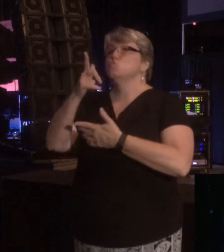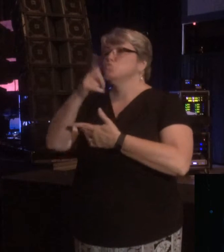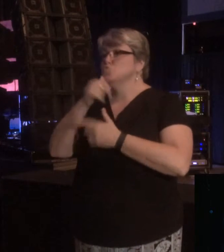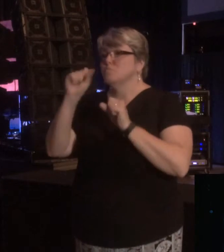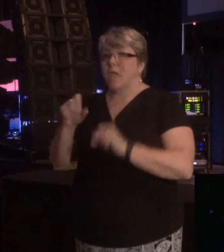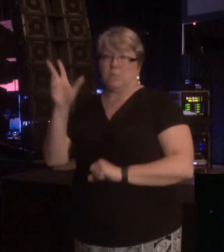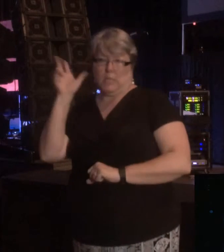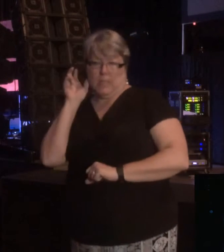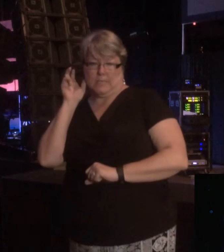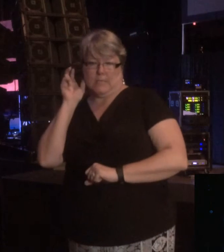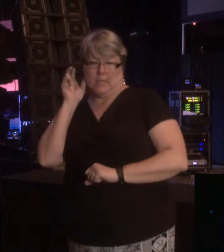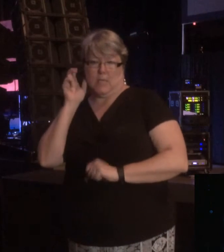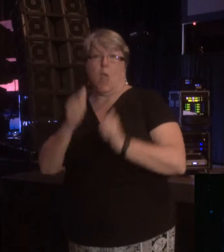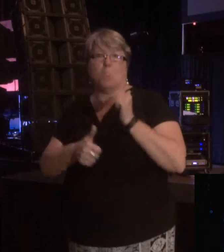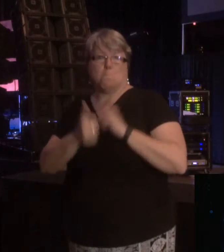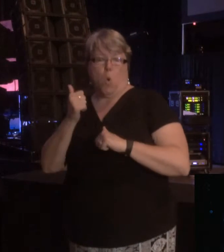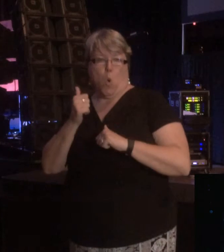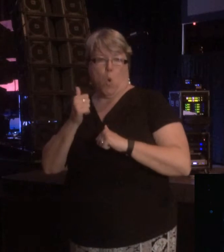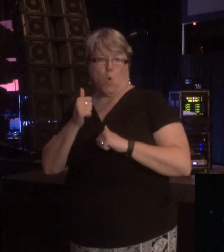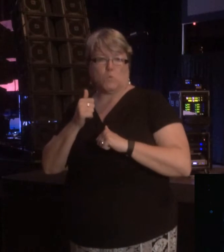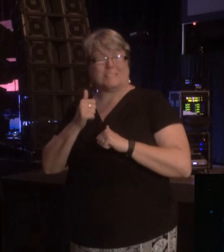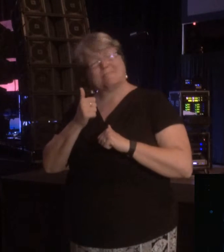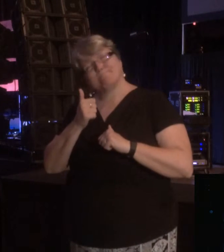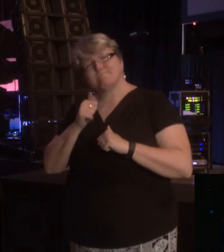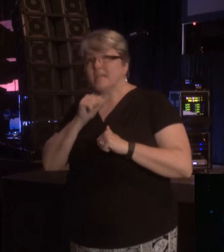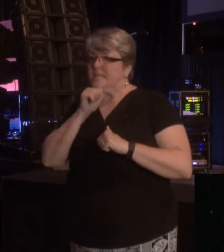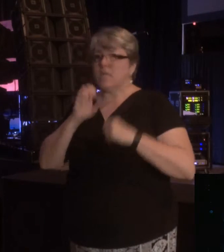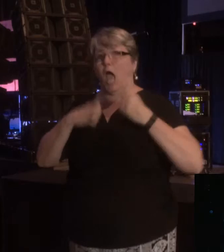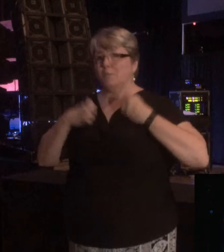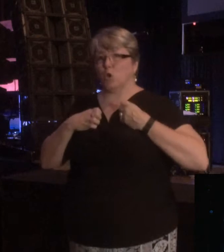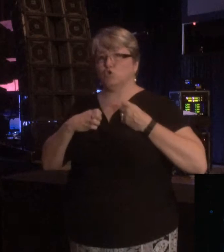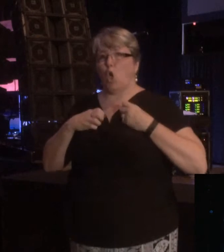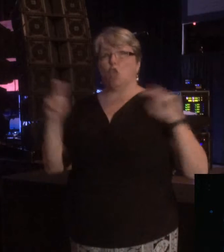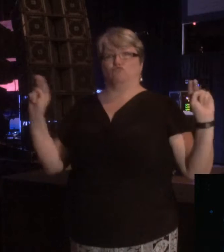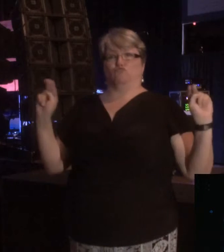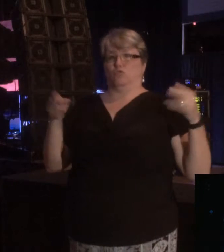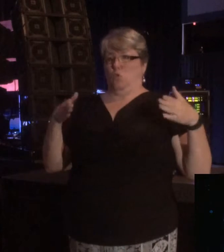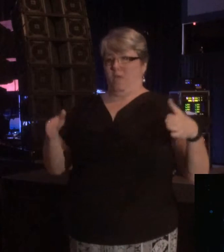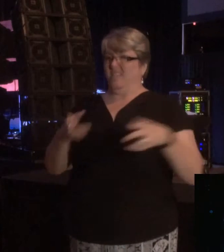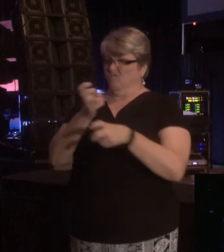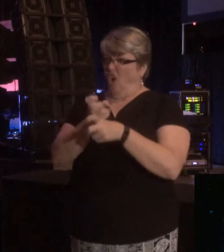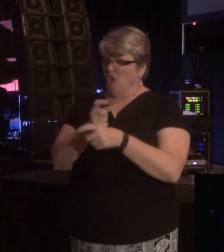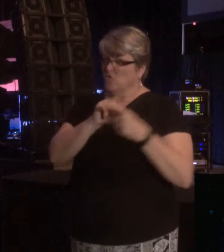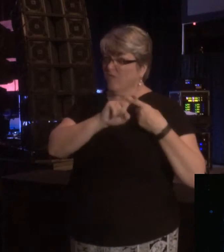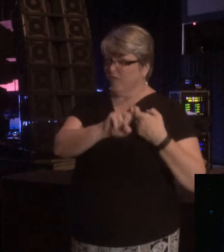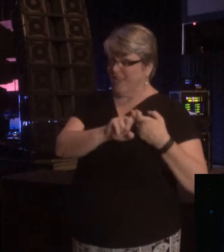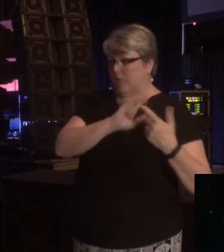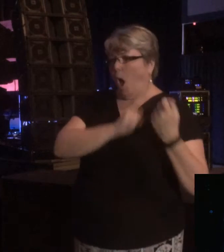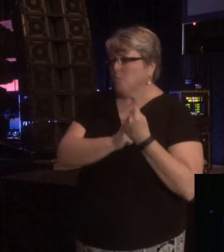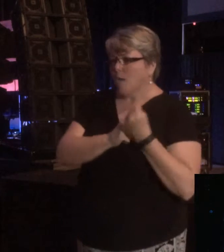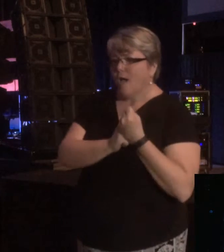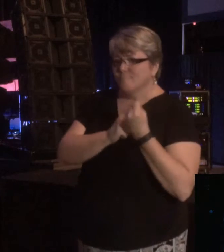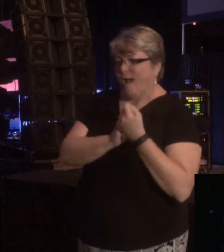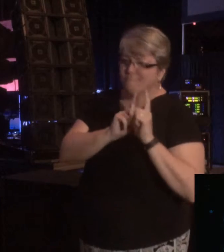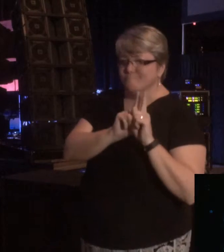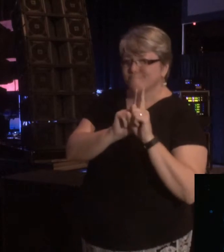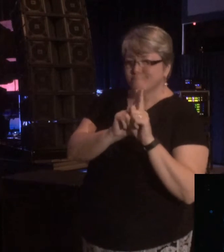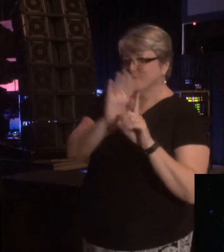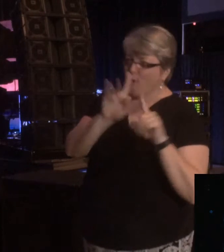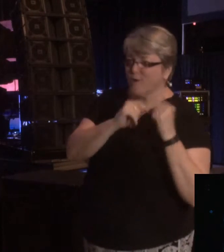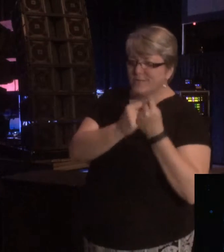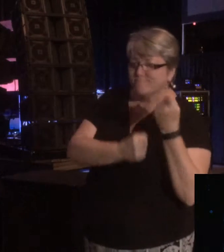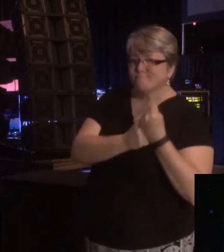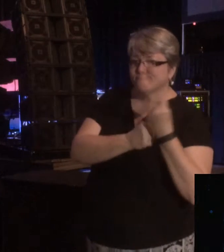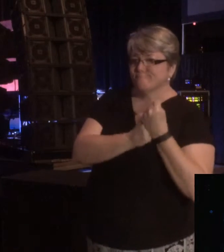true. Such were some of you, but you were washed, you were sanctified in the name of the Lord Jesus Christ.